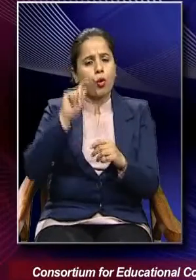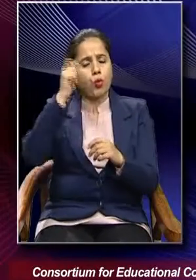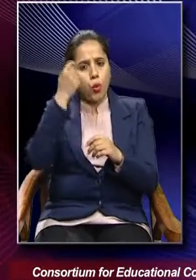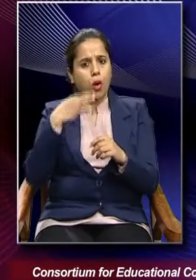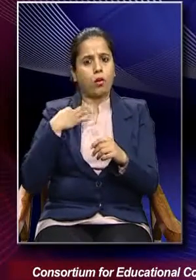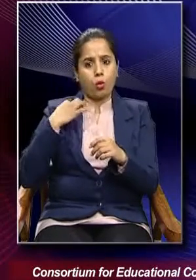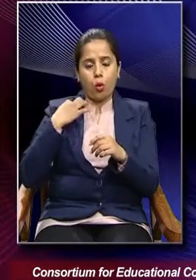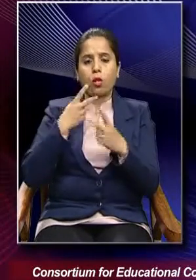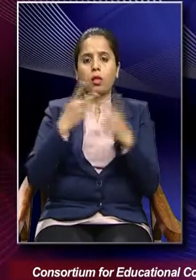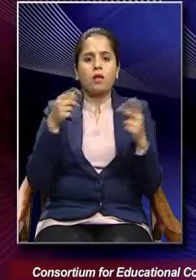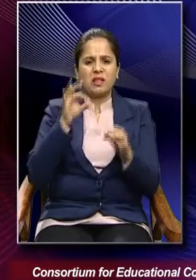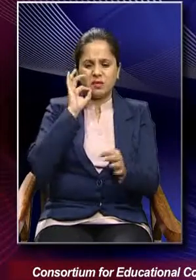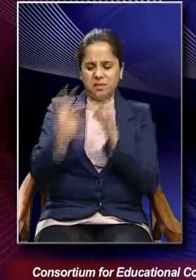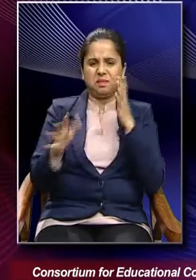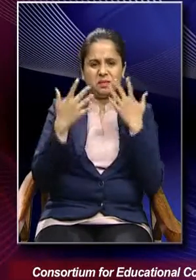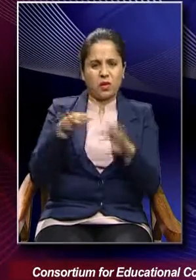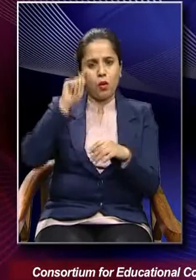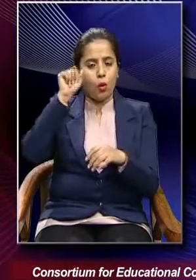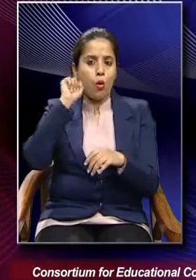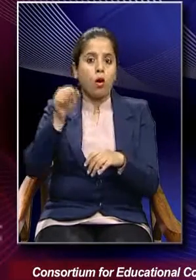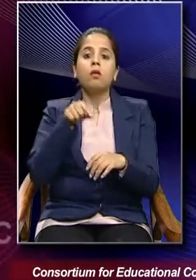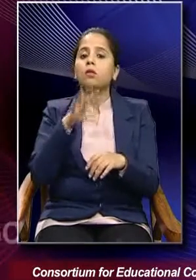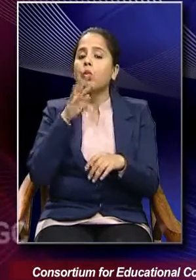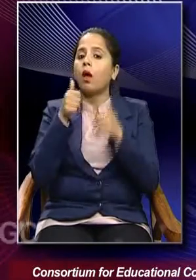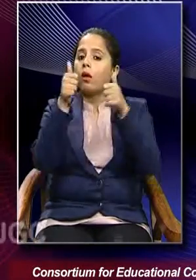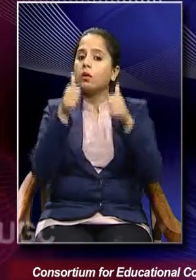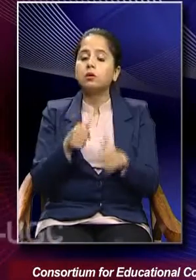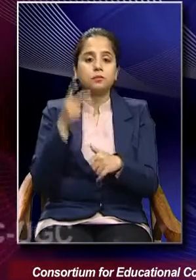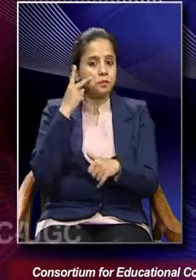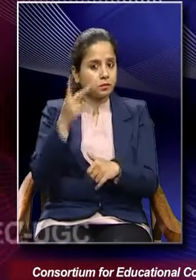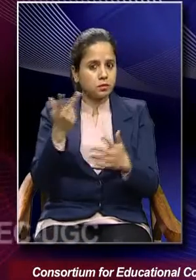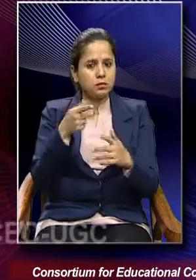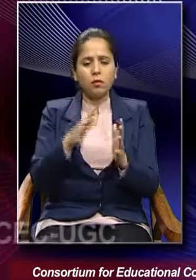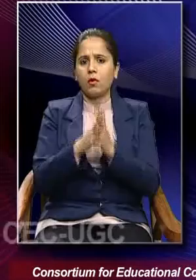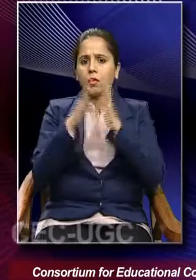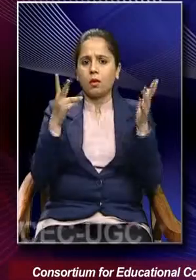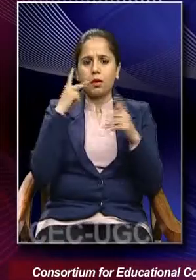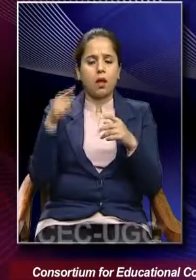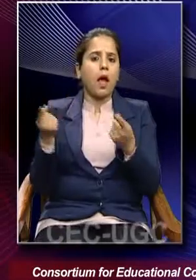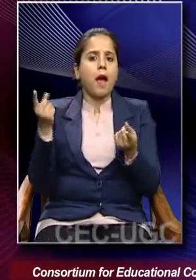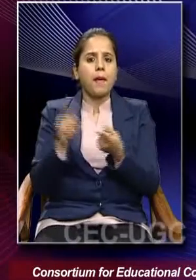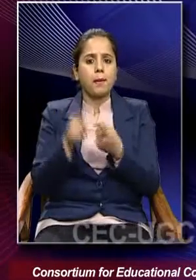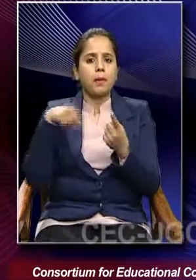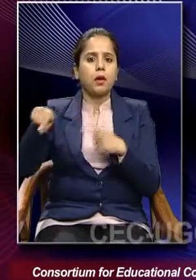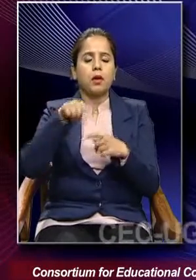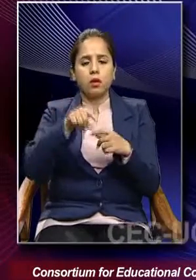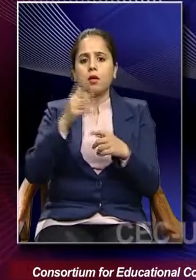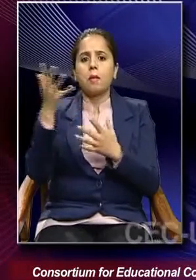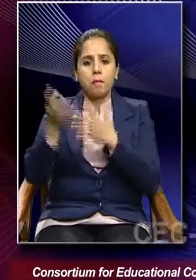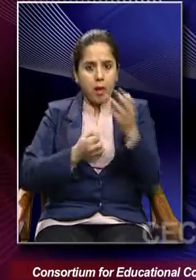were burnt, and this resulted in drastic falling of imports